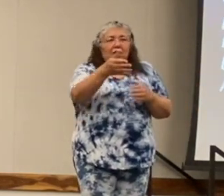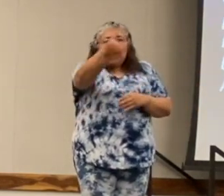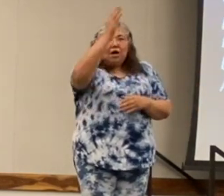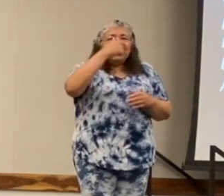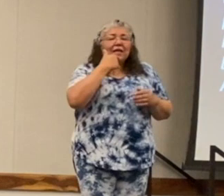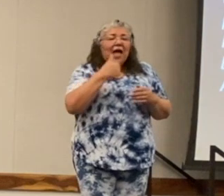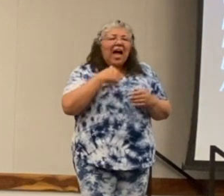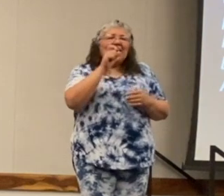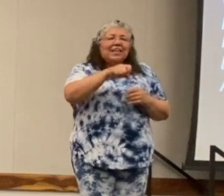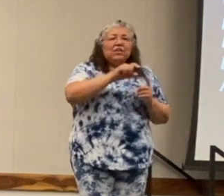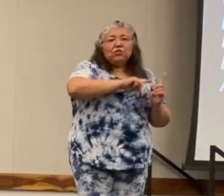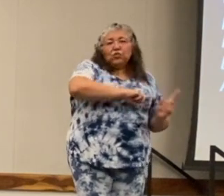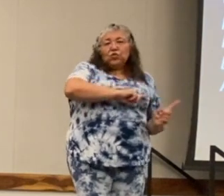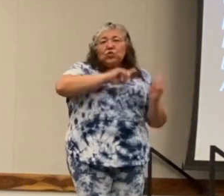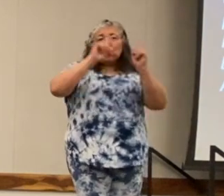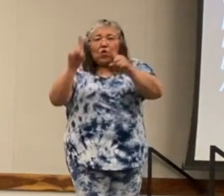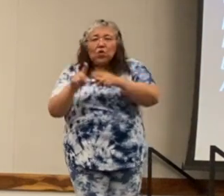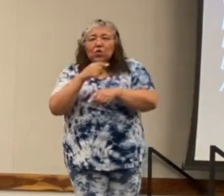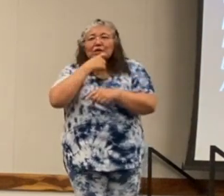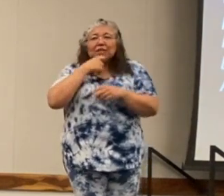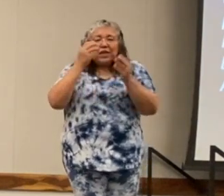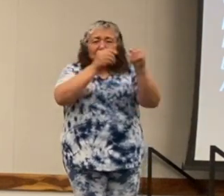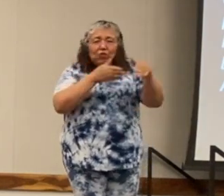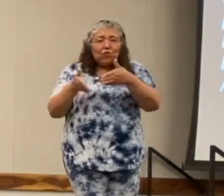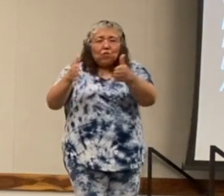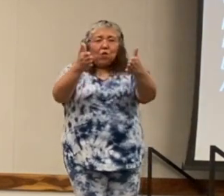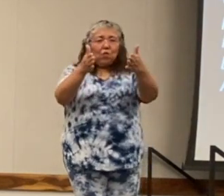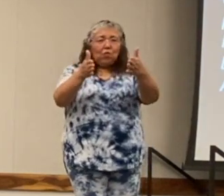you to go down a desert road.